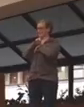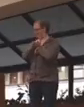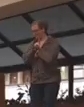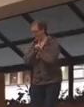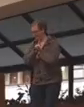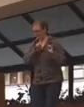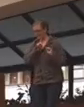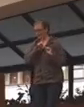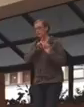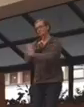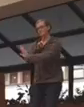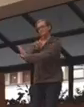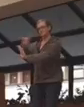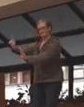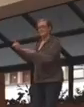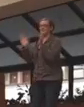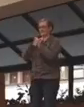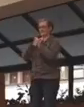I'm not blaming RID.